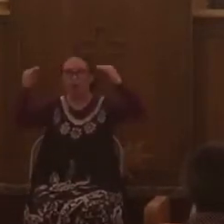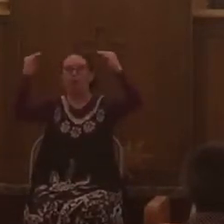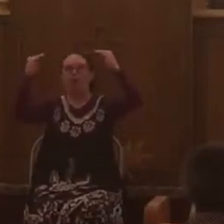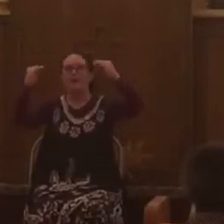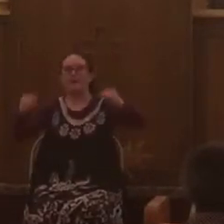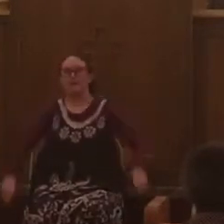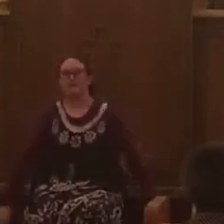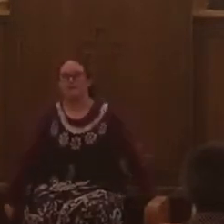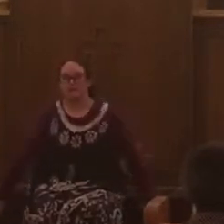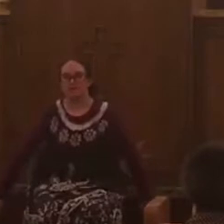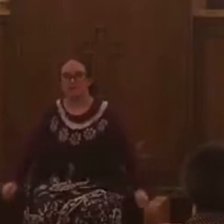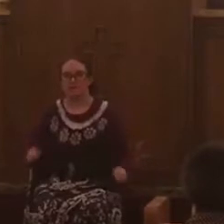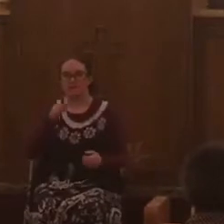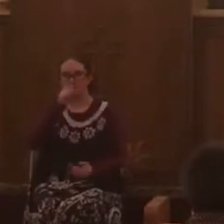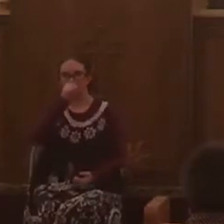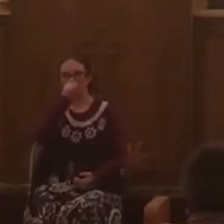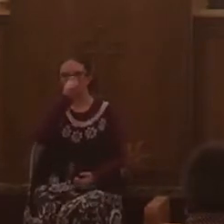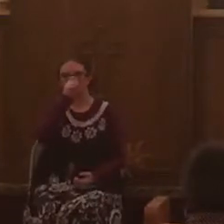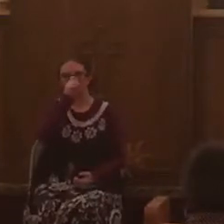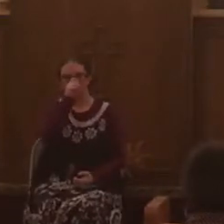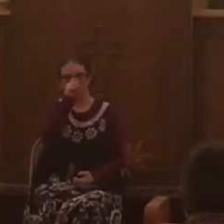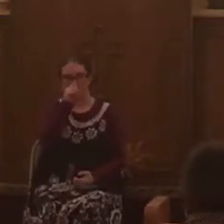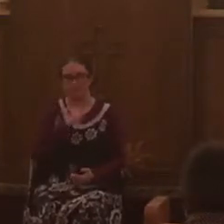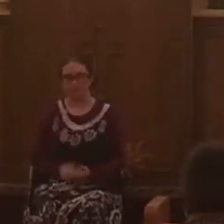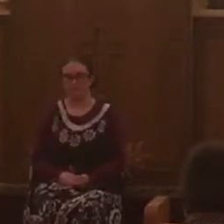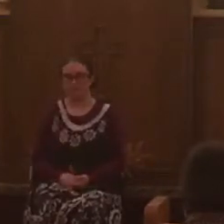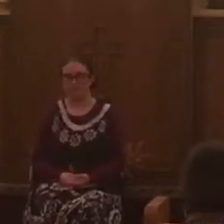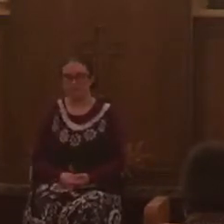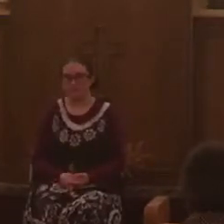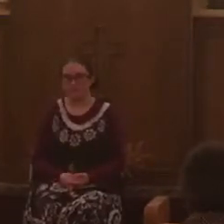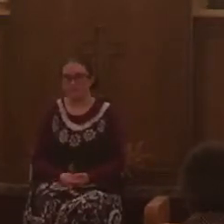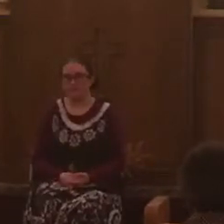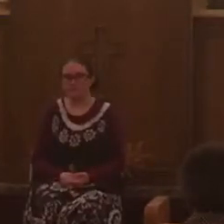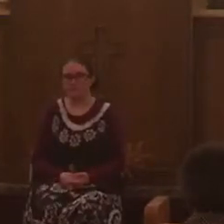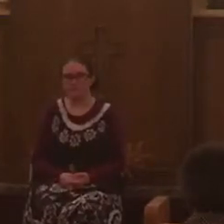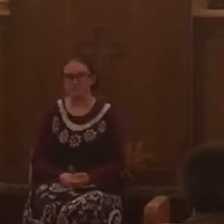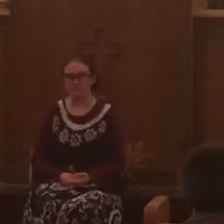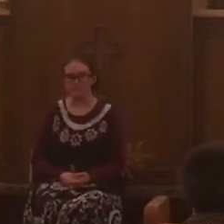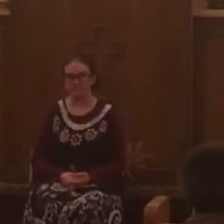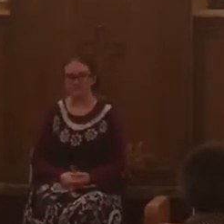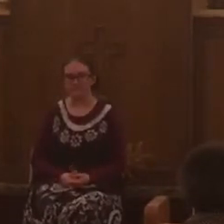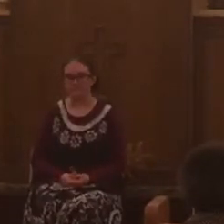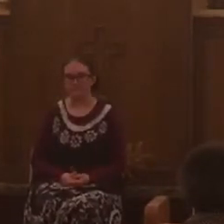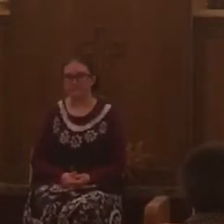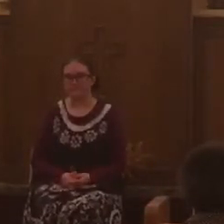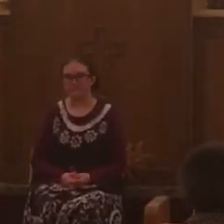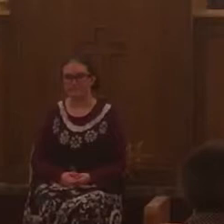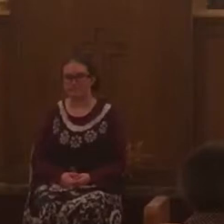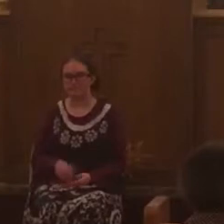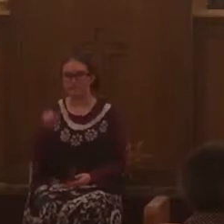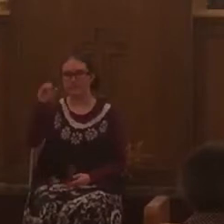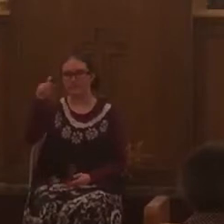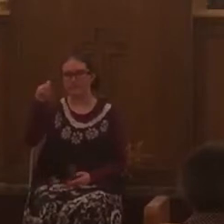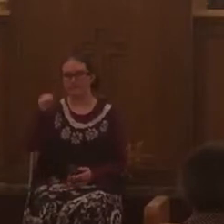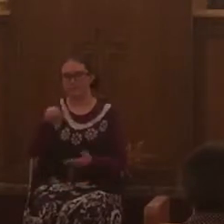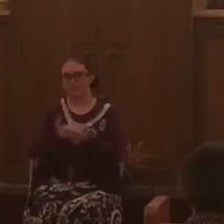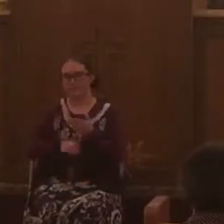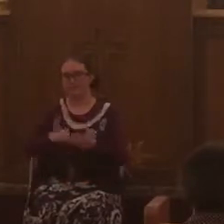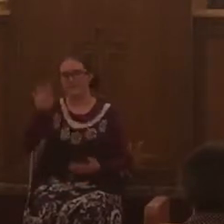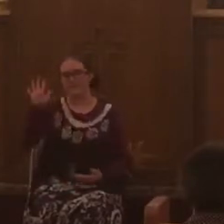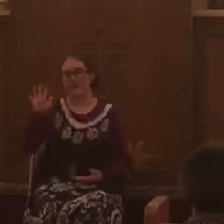we have that kind of power and that kind of authority in the Holy Ghost. You got the Holy Ghost,